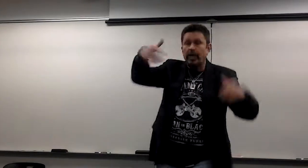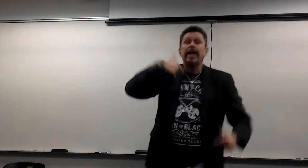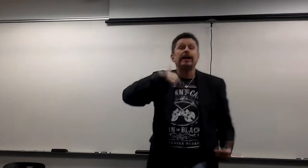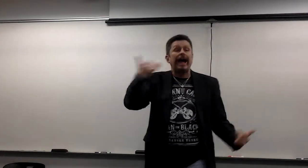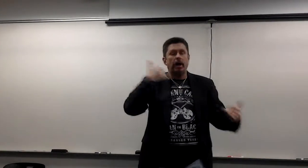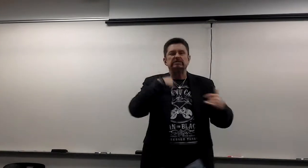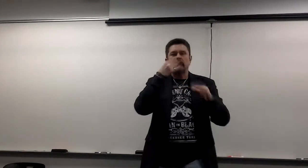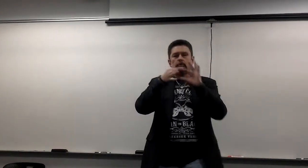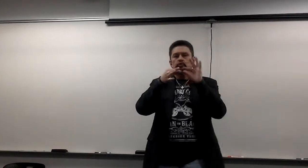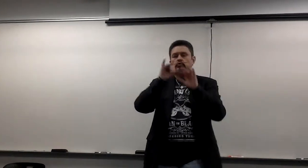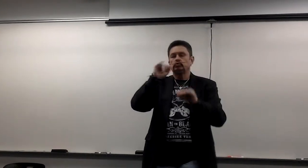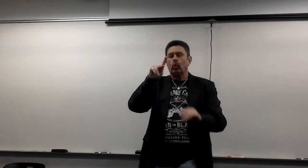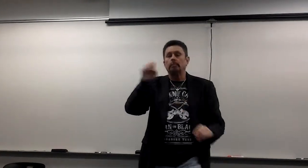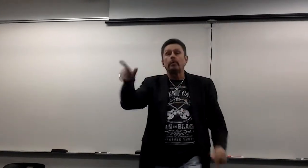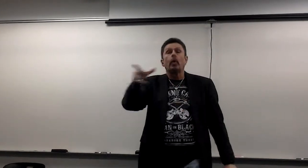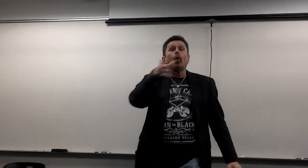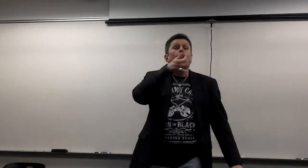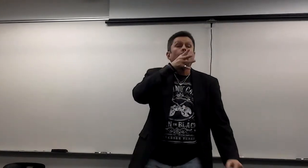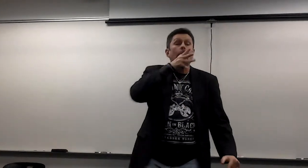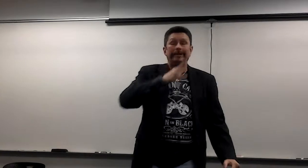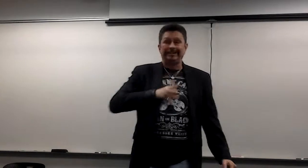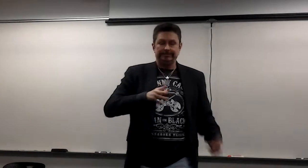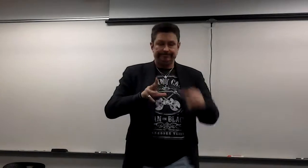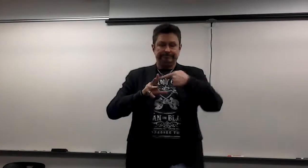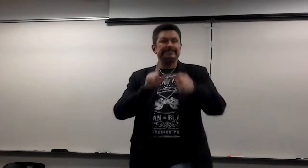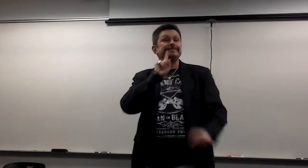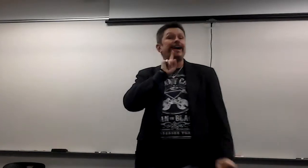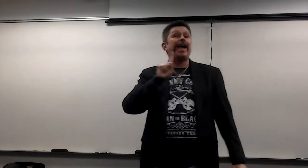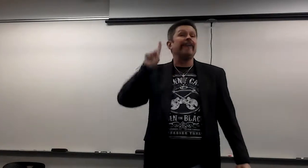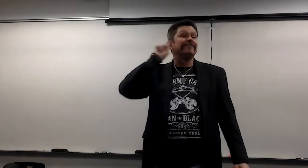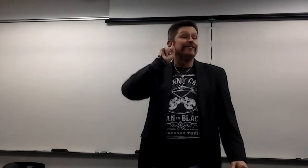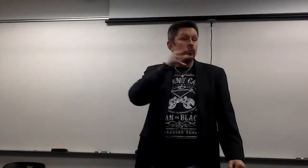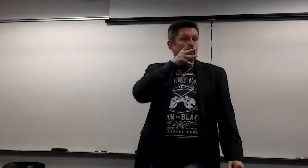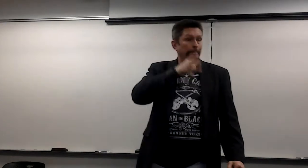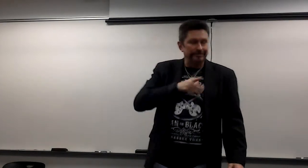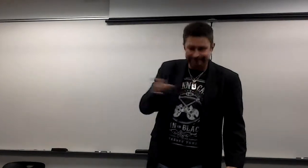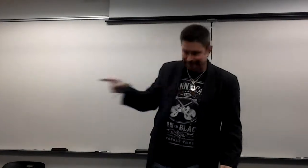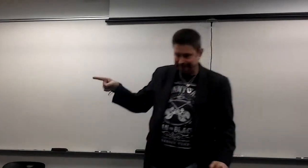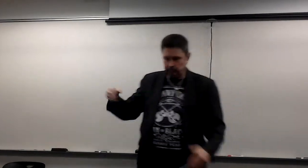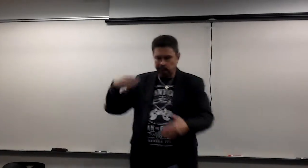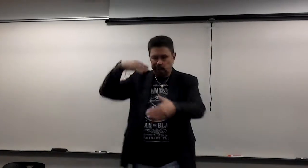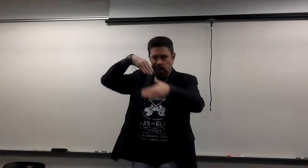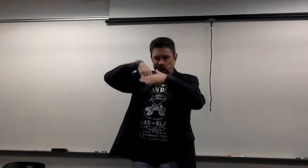Hello. I'm going to tell you a joke. There was a deaf woman.